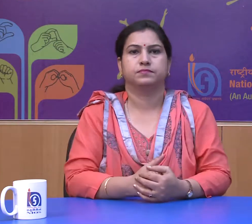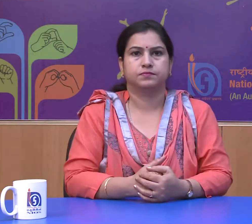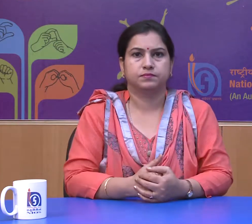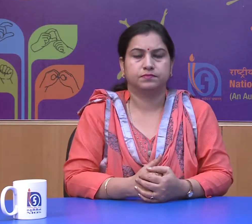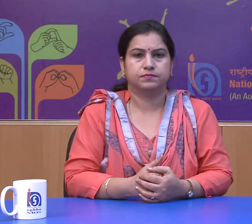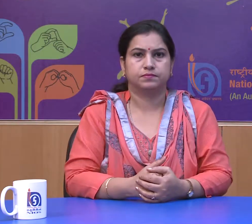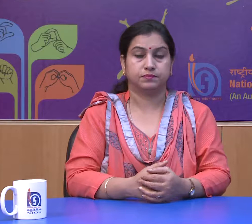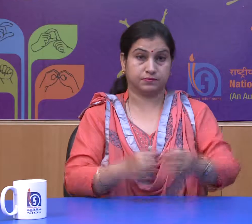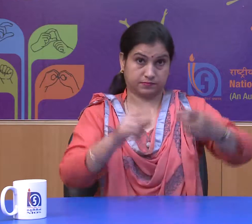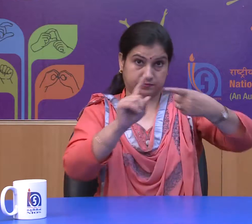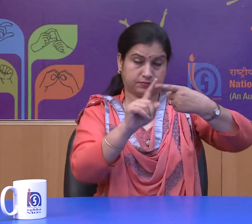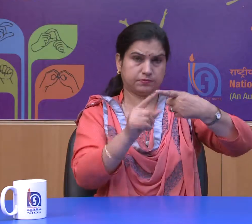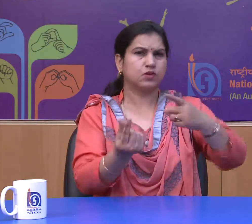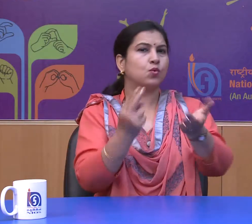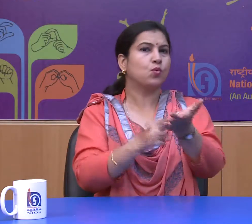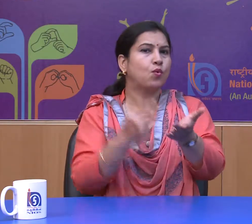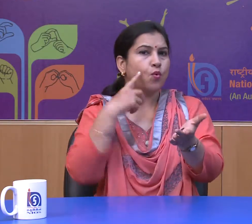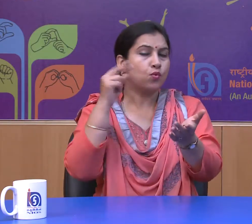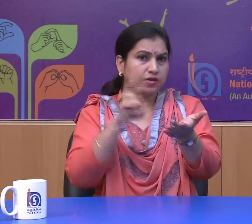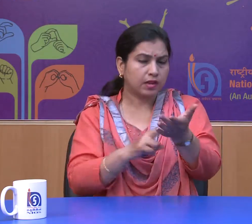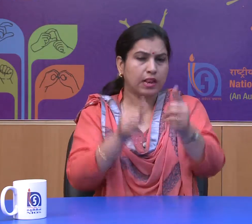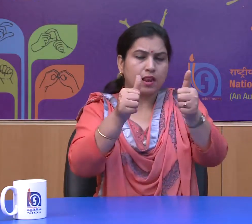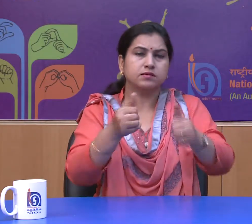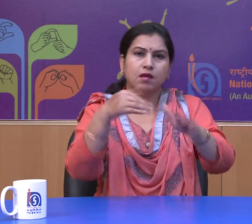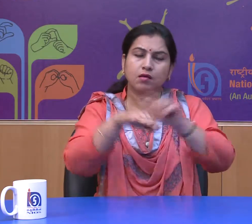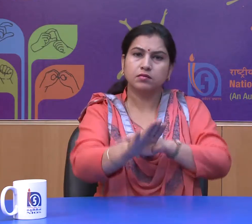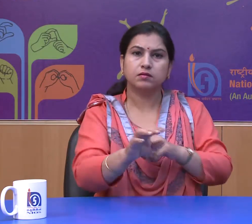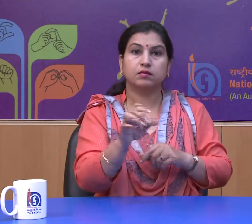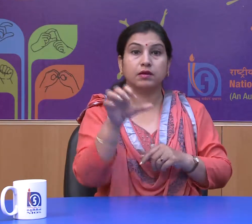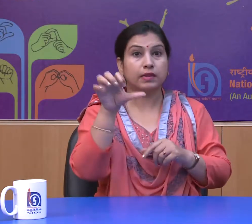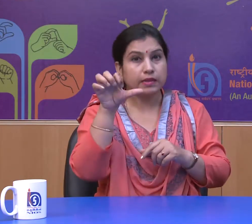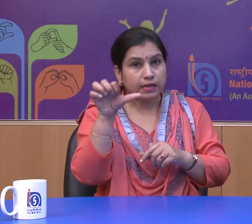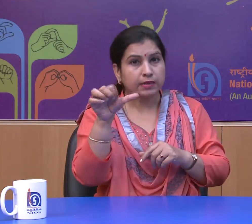The union list consists of 97 subjects like